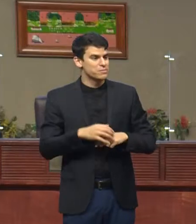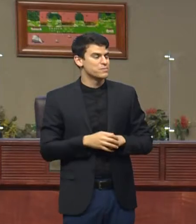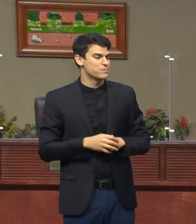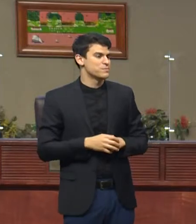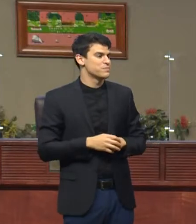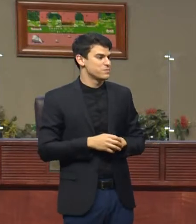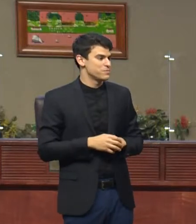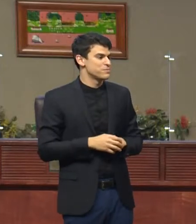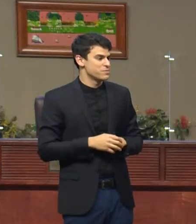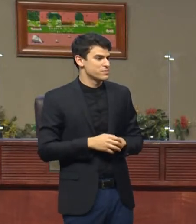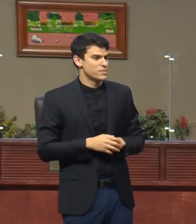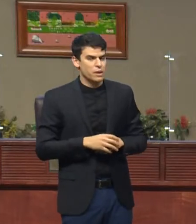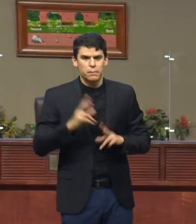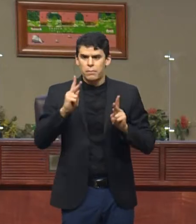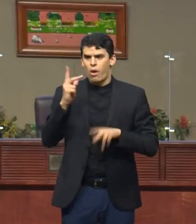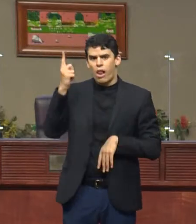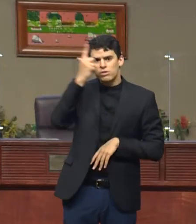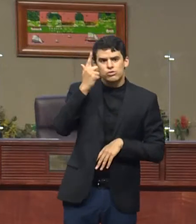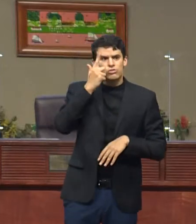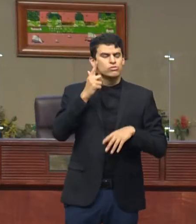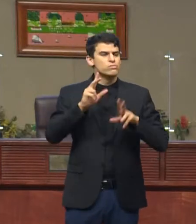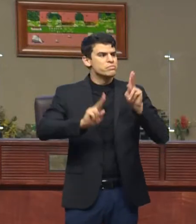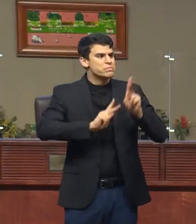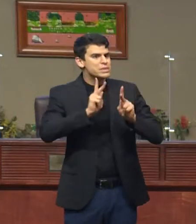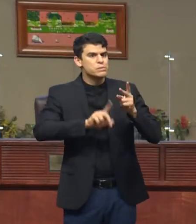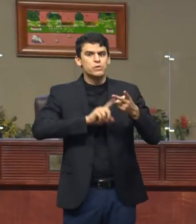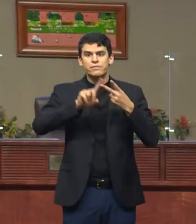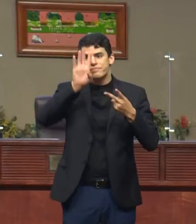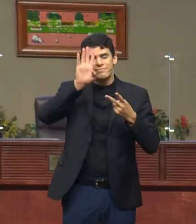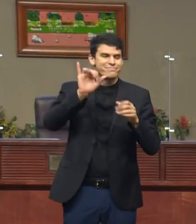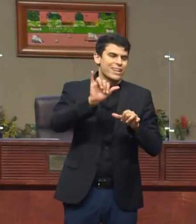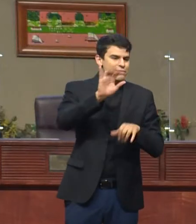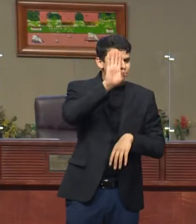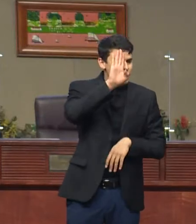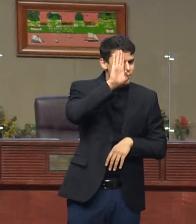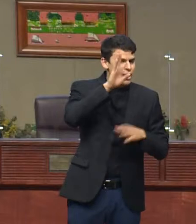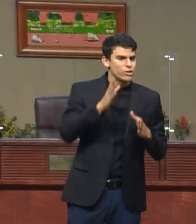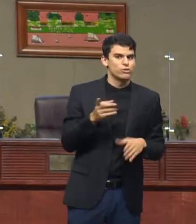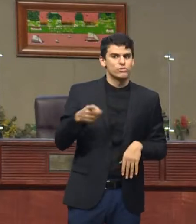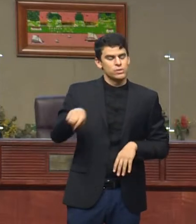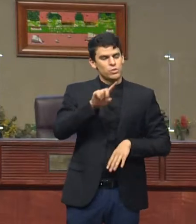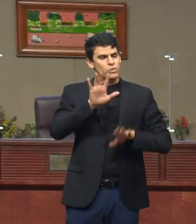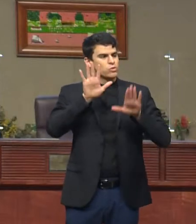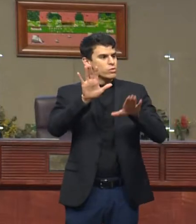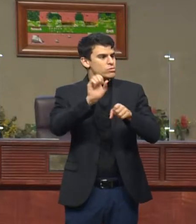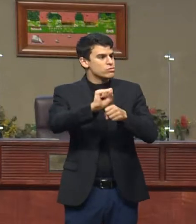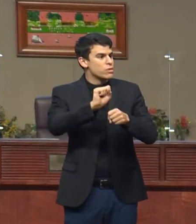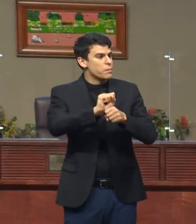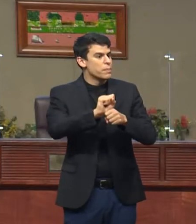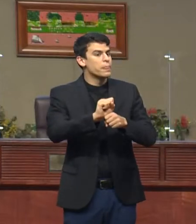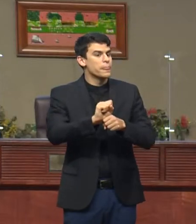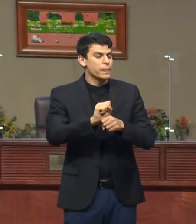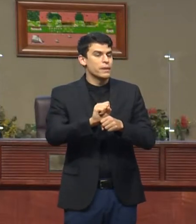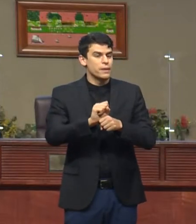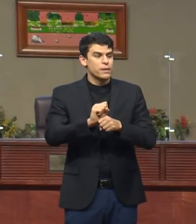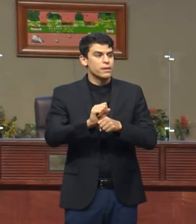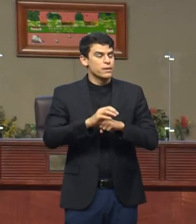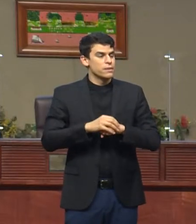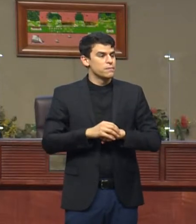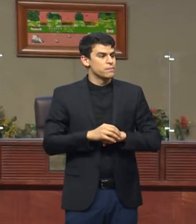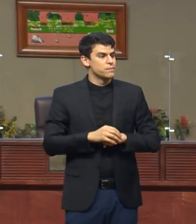of logistical people, our firefighters, they do a wonderful job. We have tried